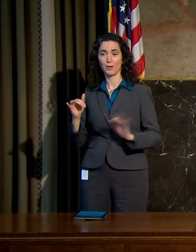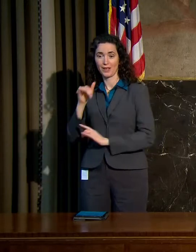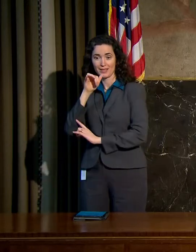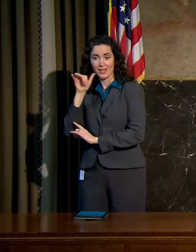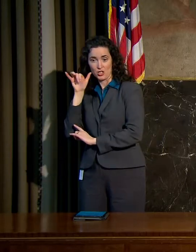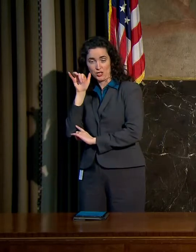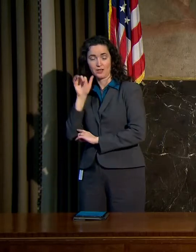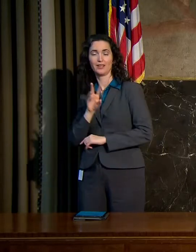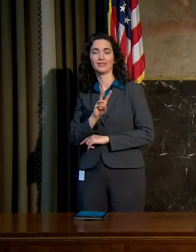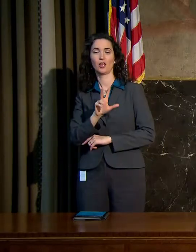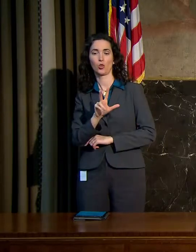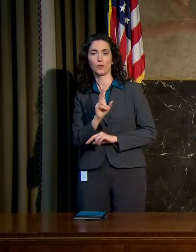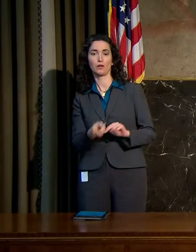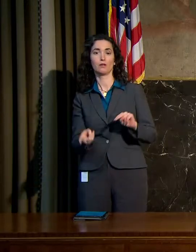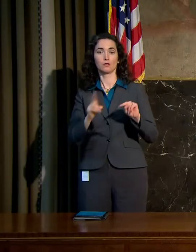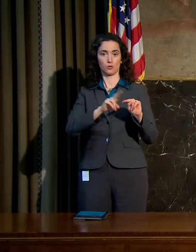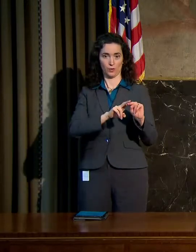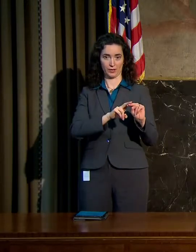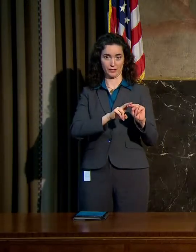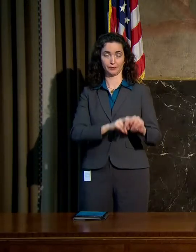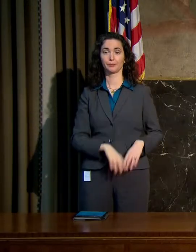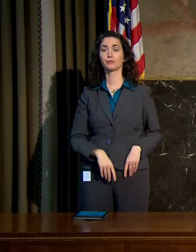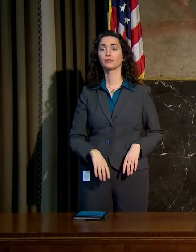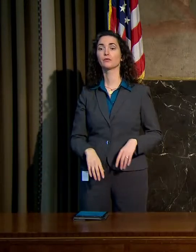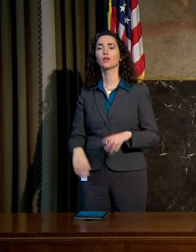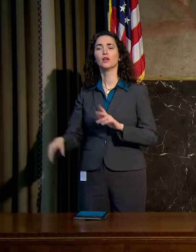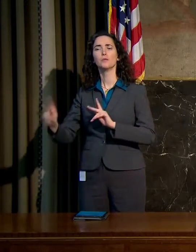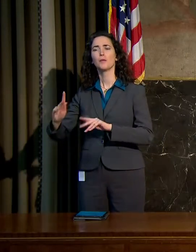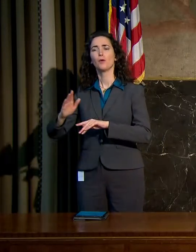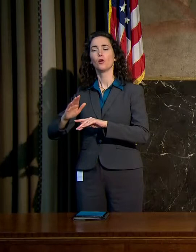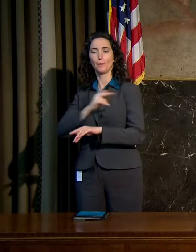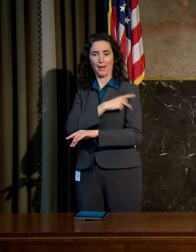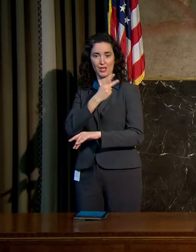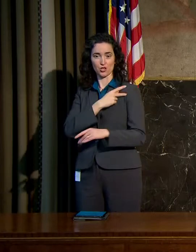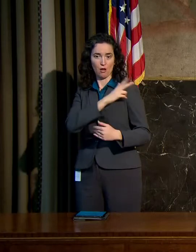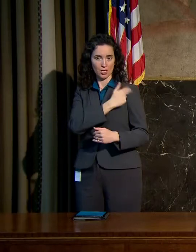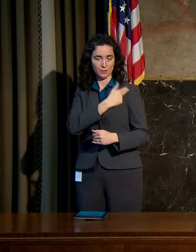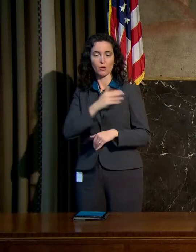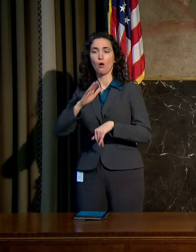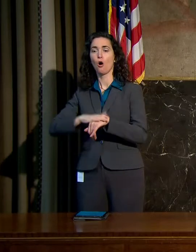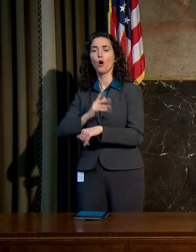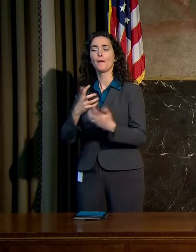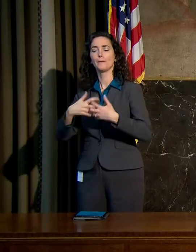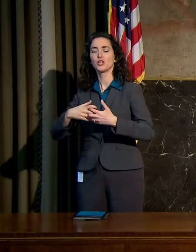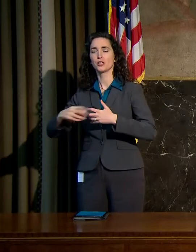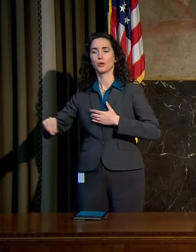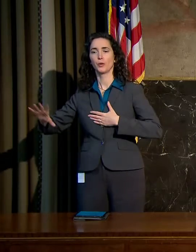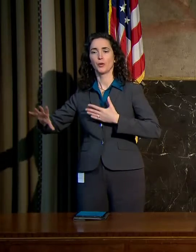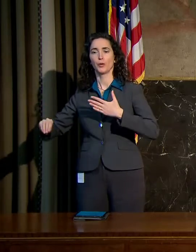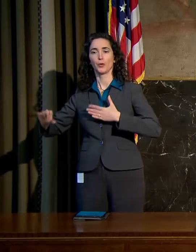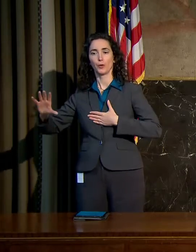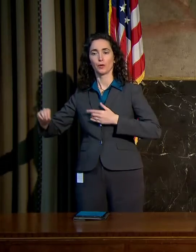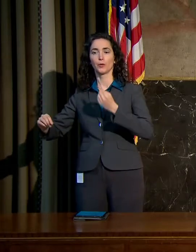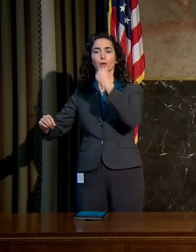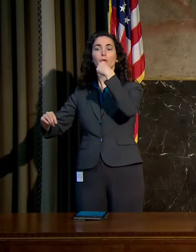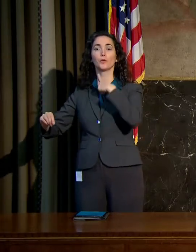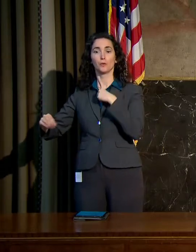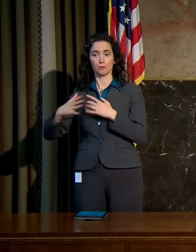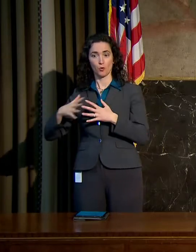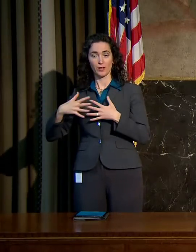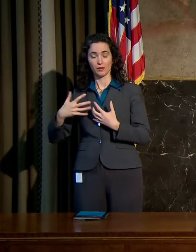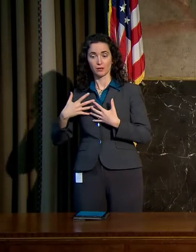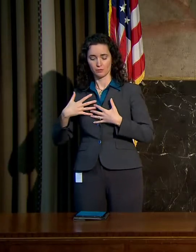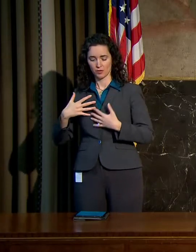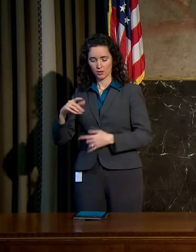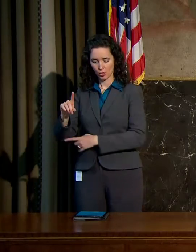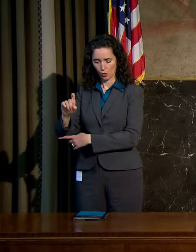from yesterday. We also have 142 patients on mechanical ventilators. That is actually down to